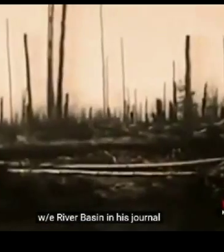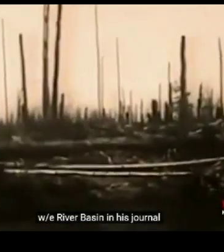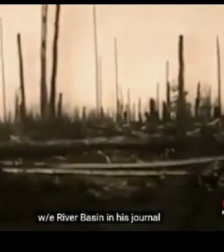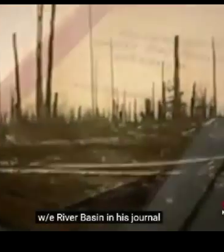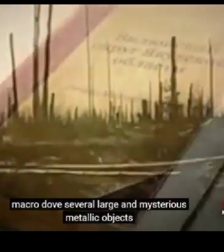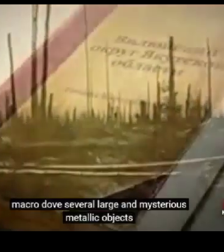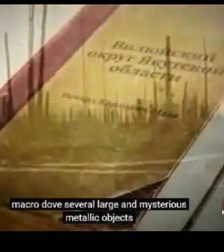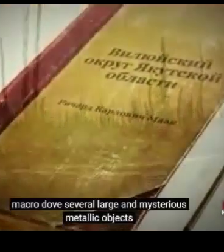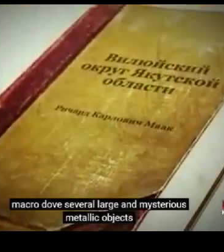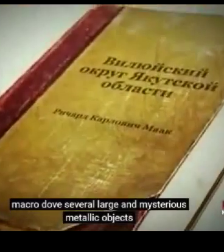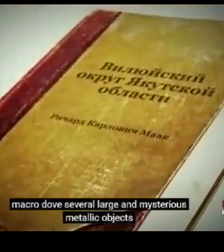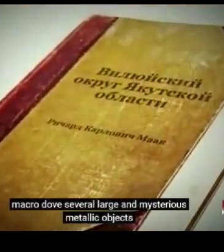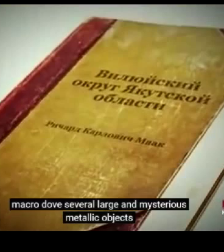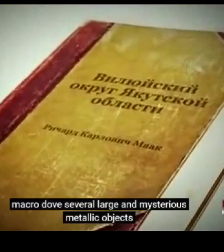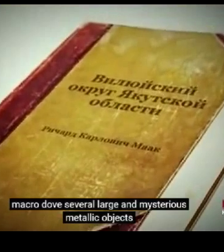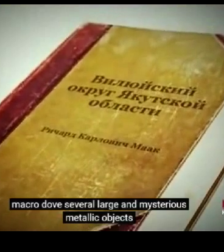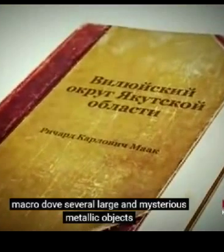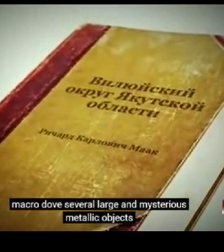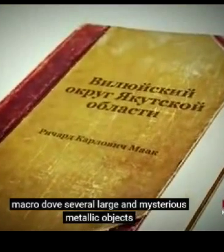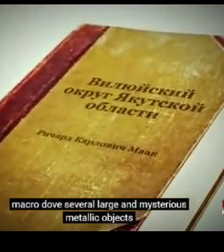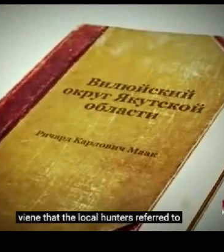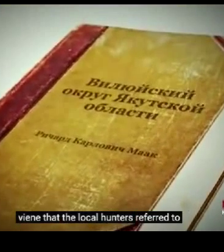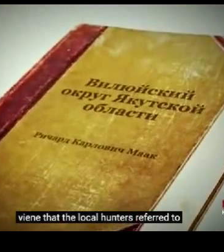Then we found another place like it.